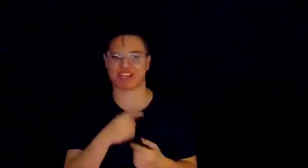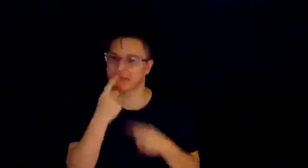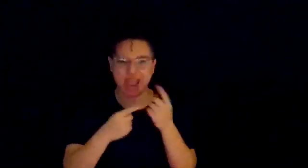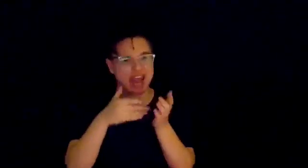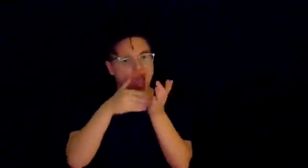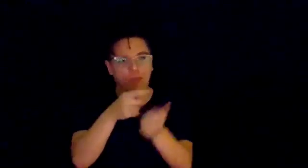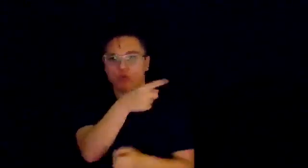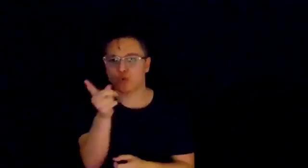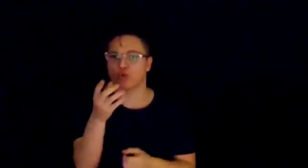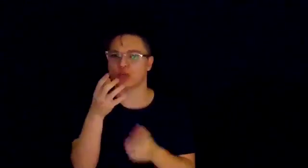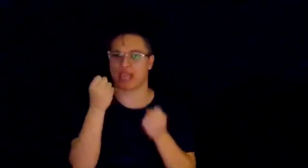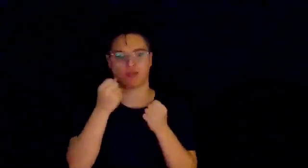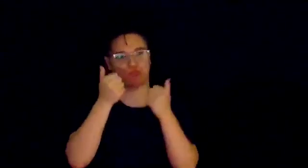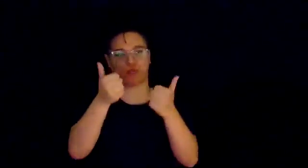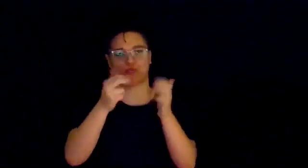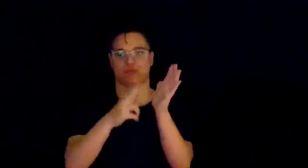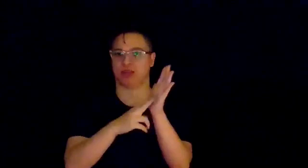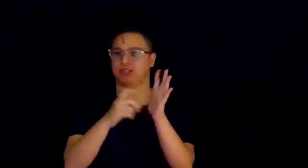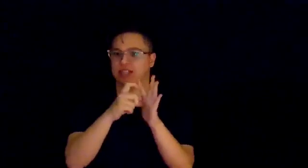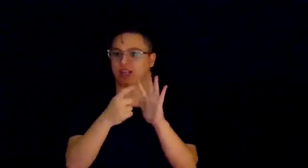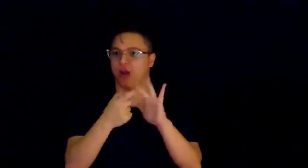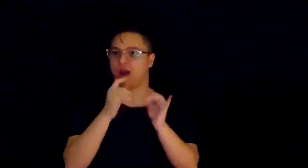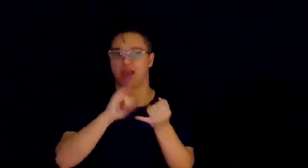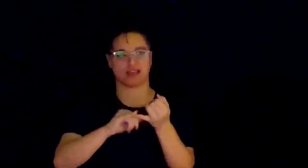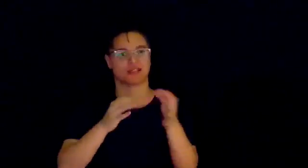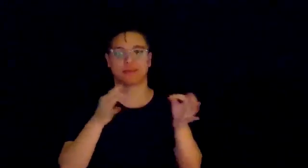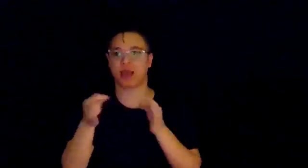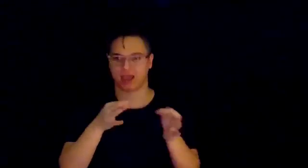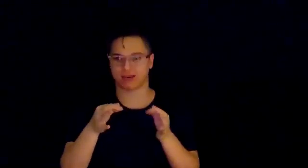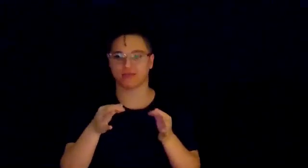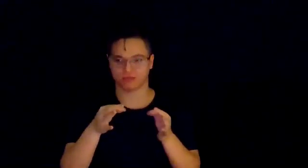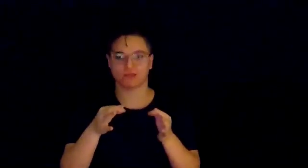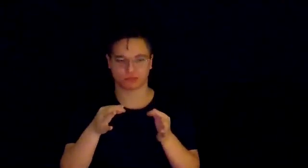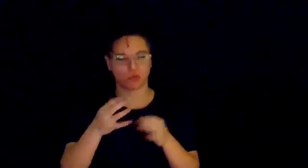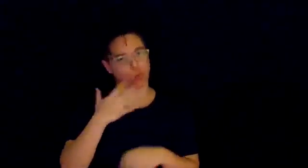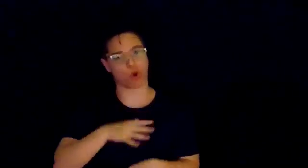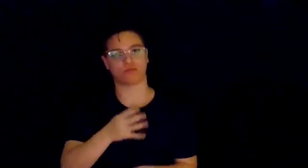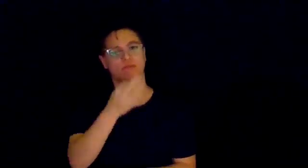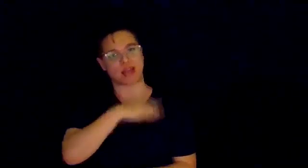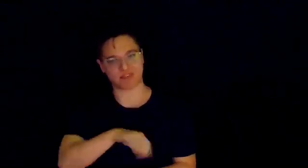and explain and help you get a good NDIS plan.